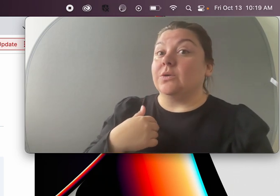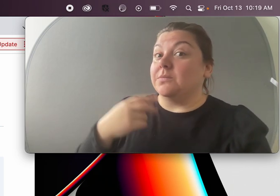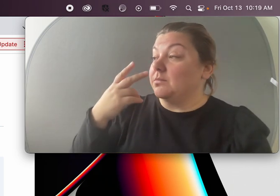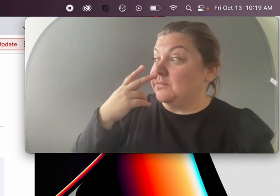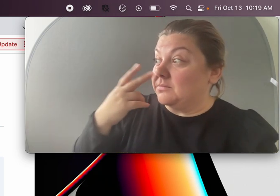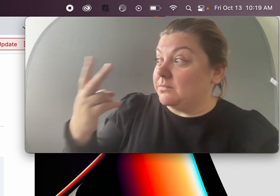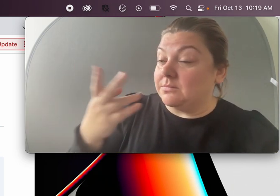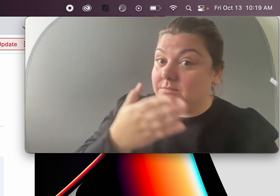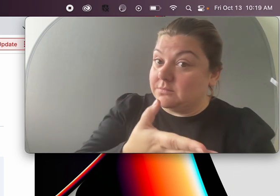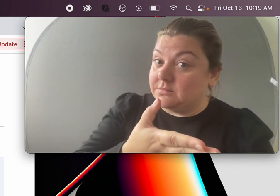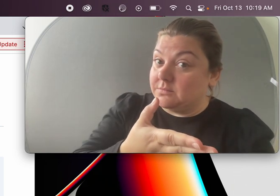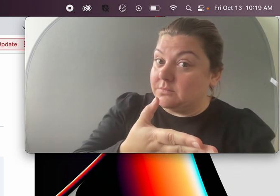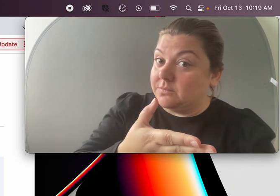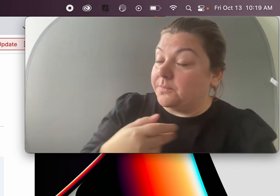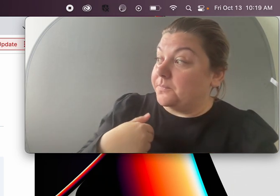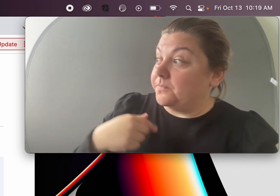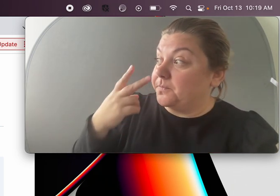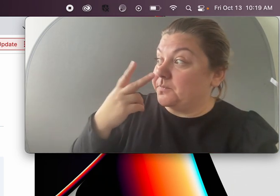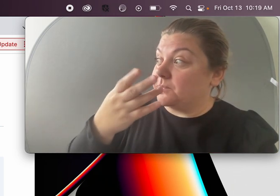So